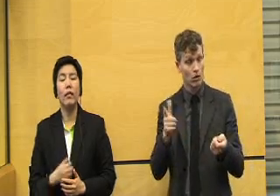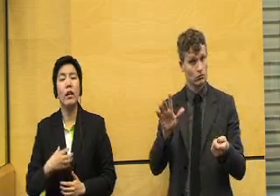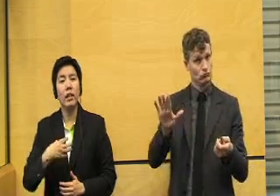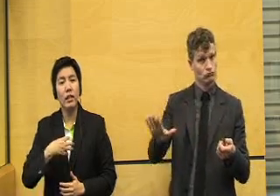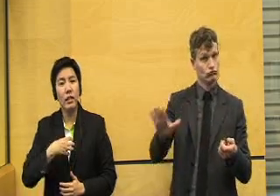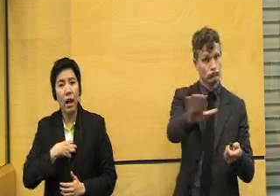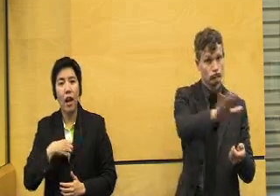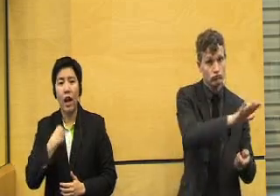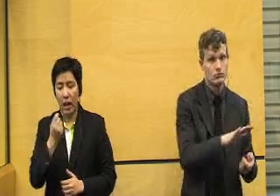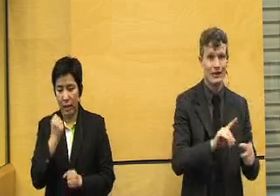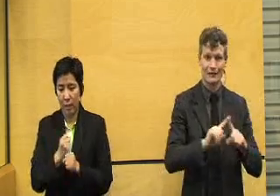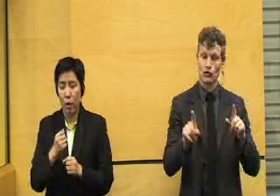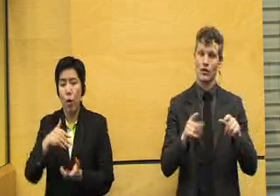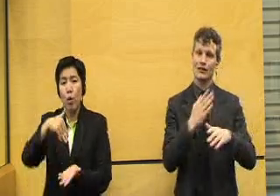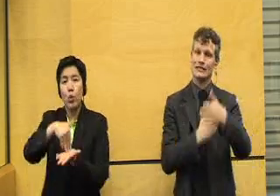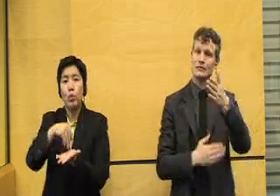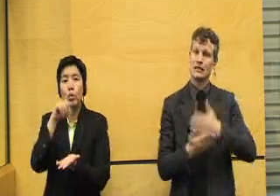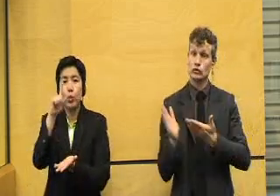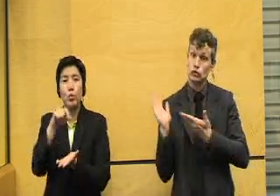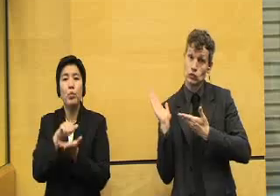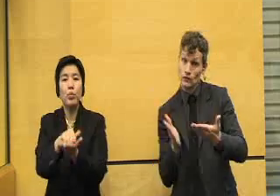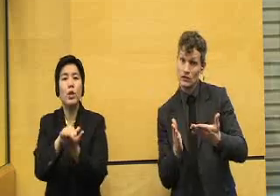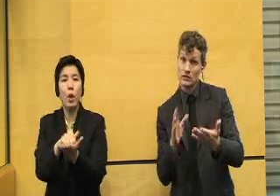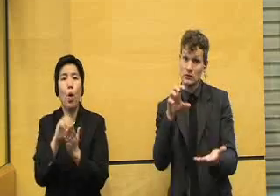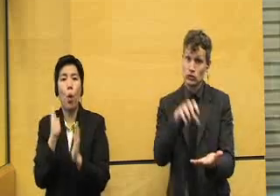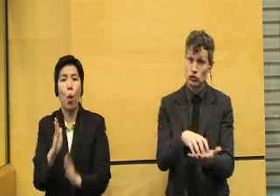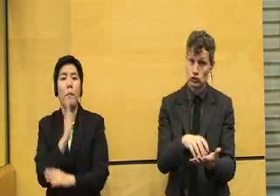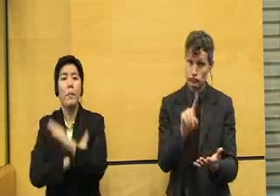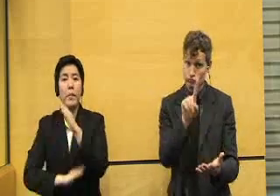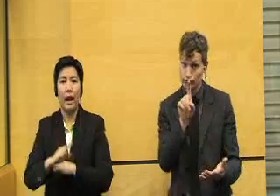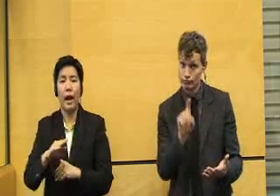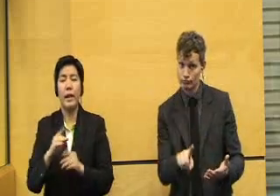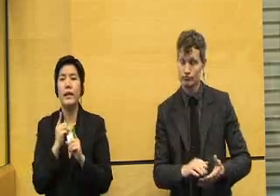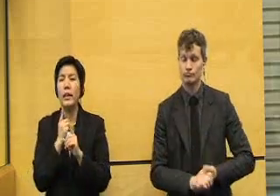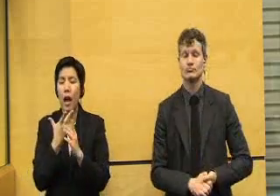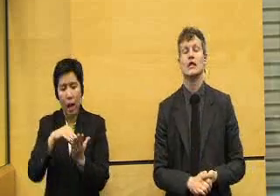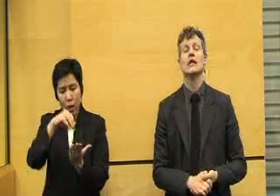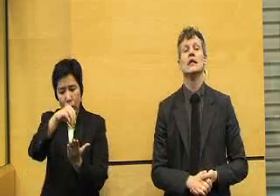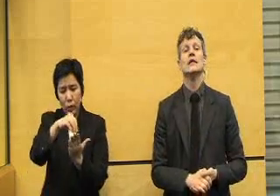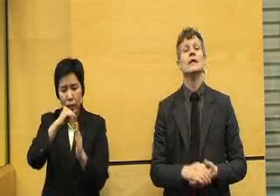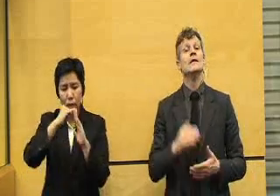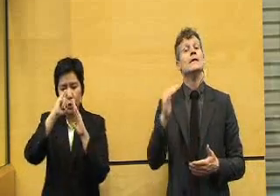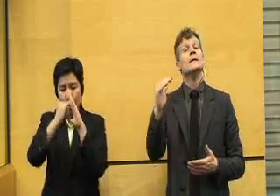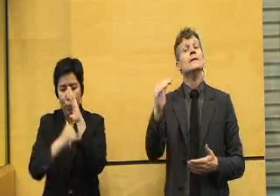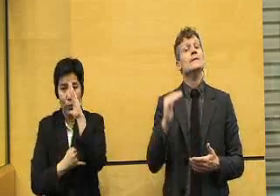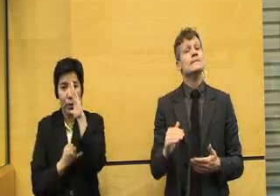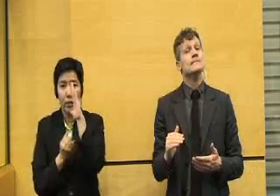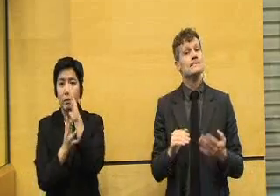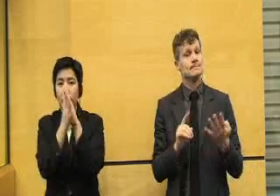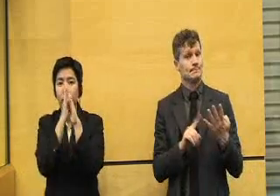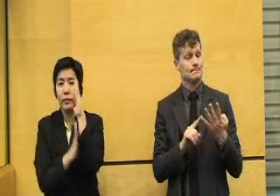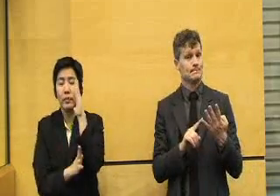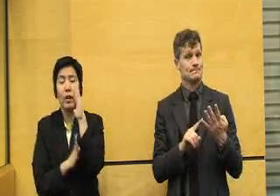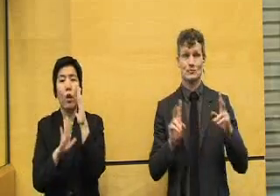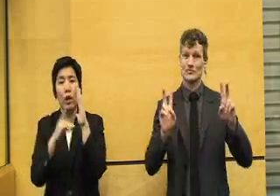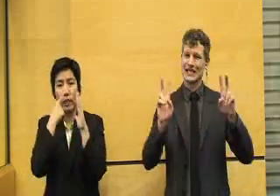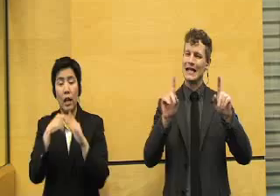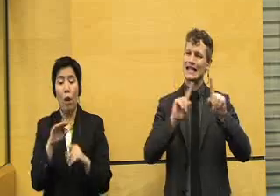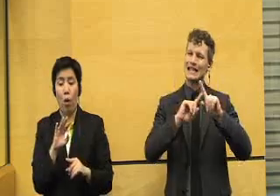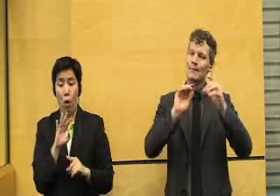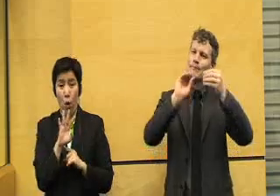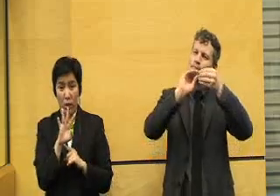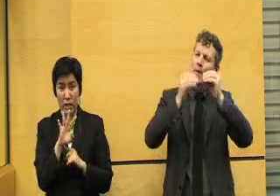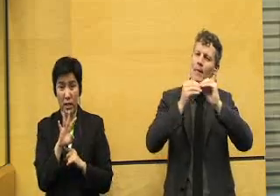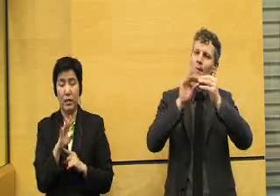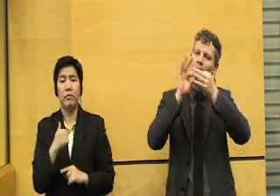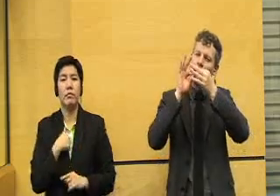Four, and the issues concerning the transparent, accountable, and participation